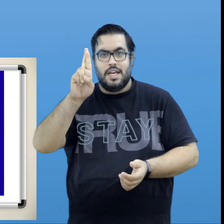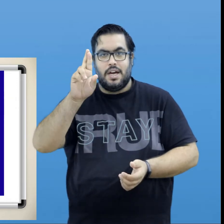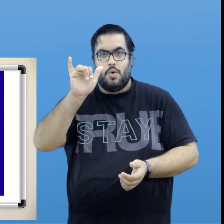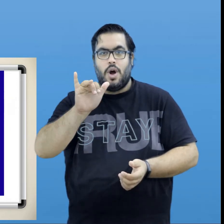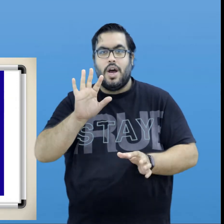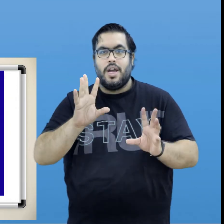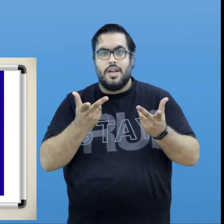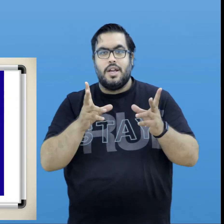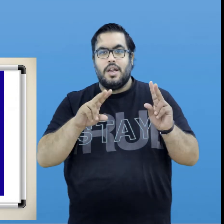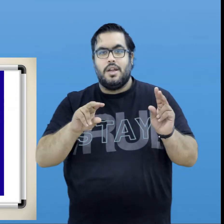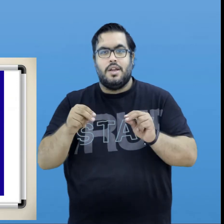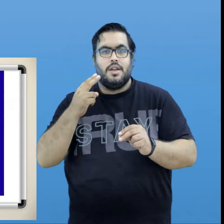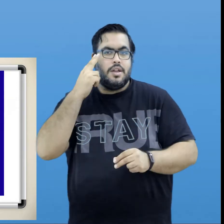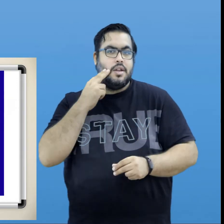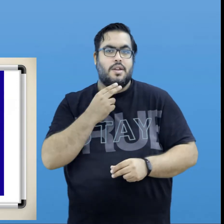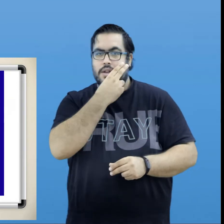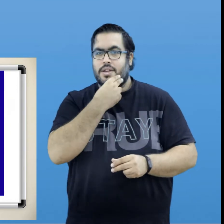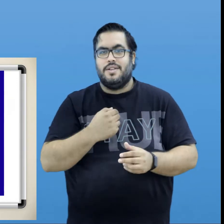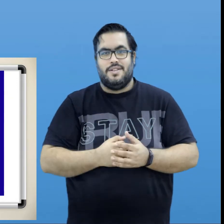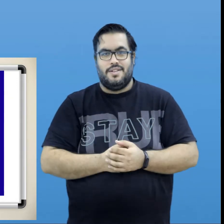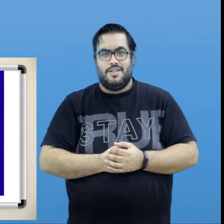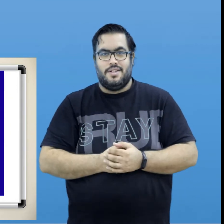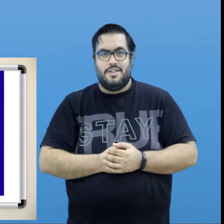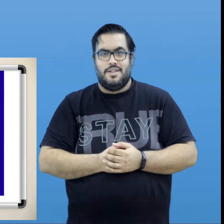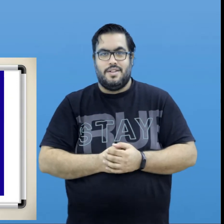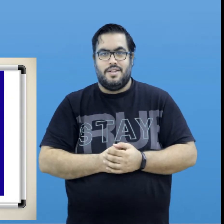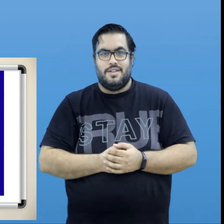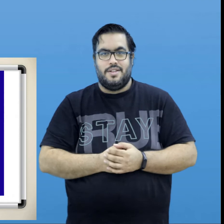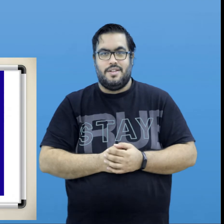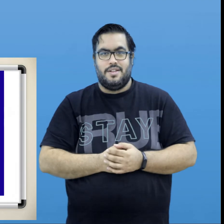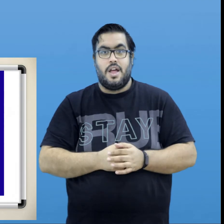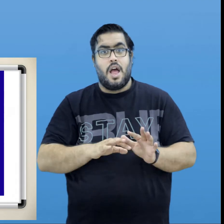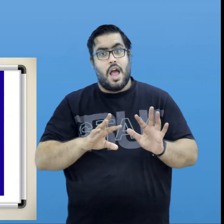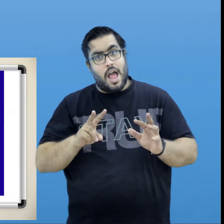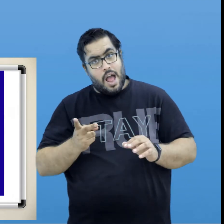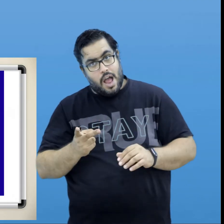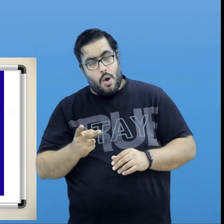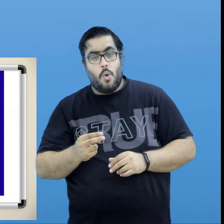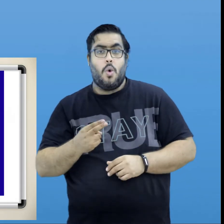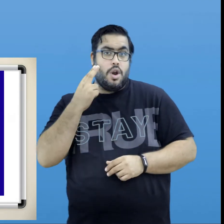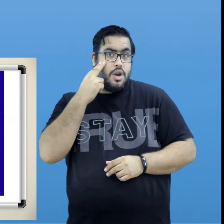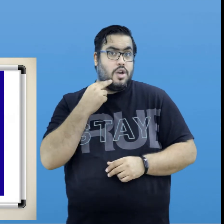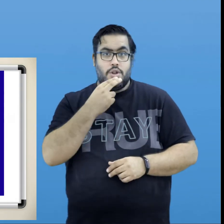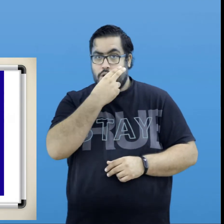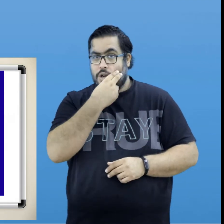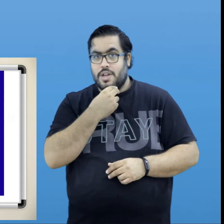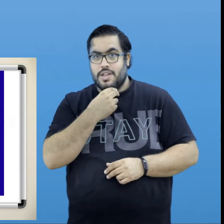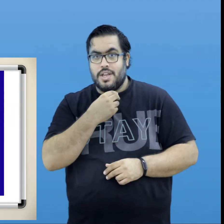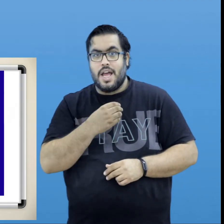food. Another meaning is restaurant or a cafe or a diner.